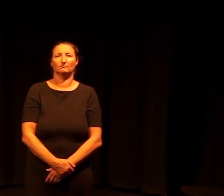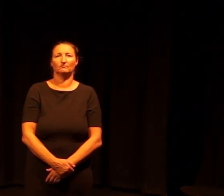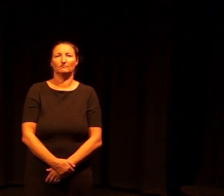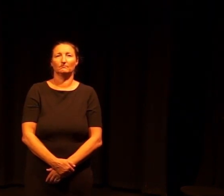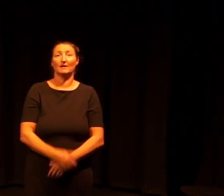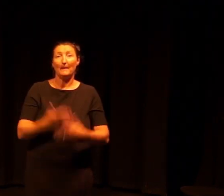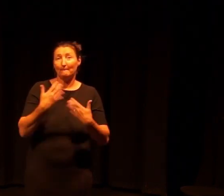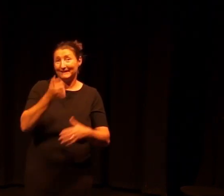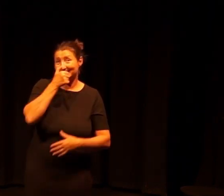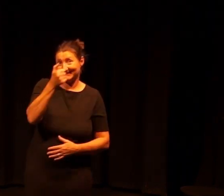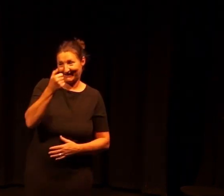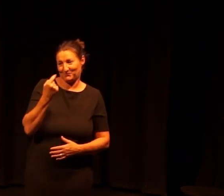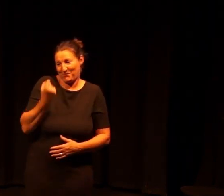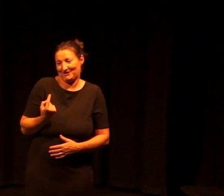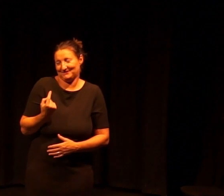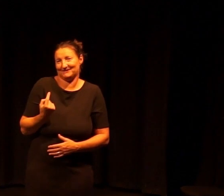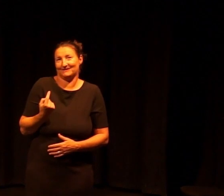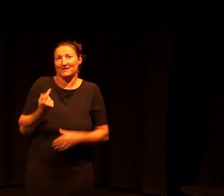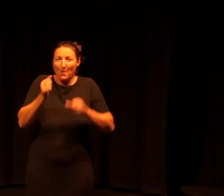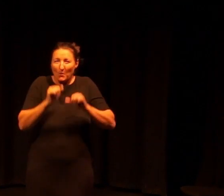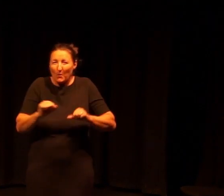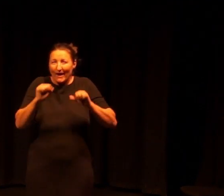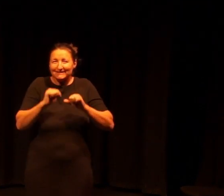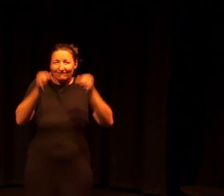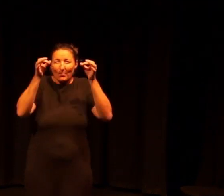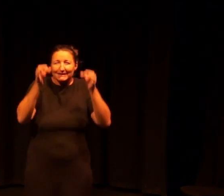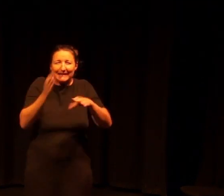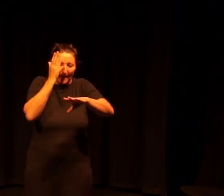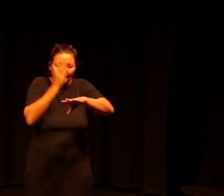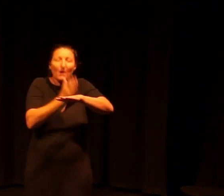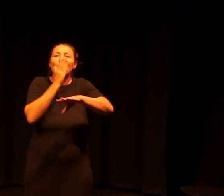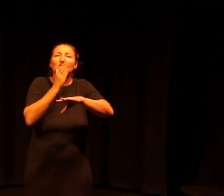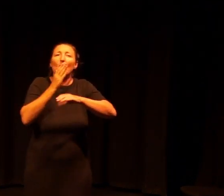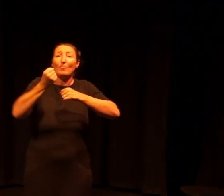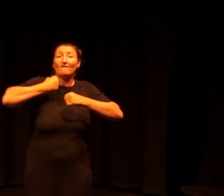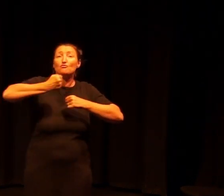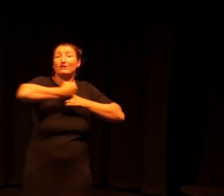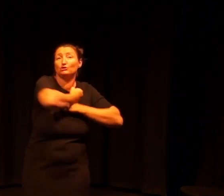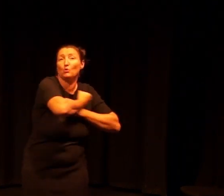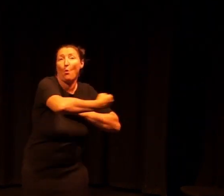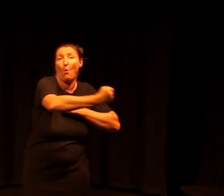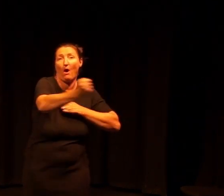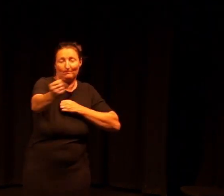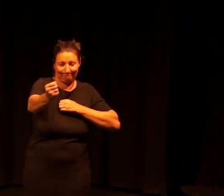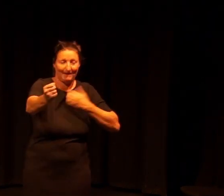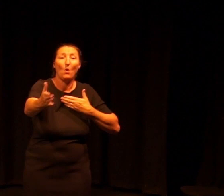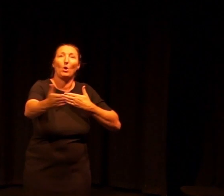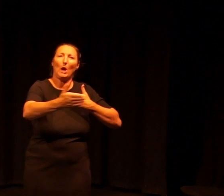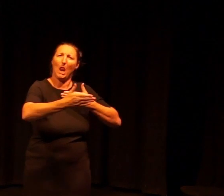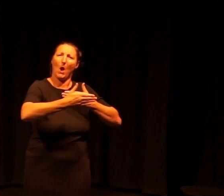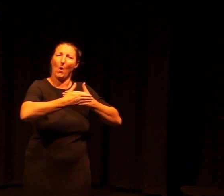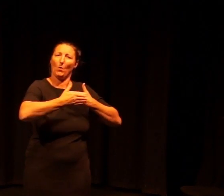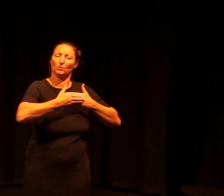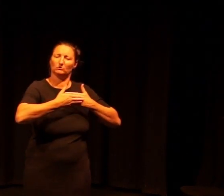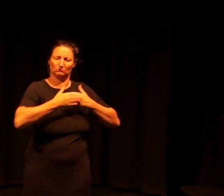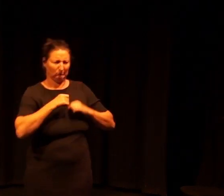We were 6 once, waiting for the precise moment when the refrigerator door closed, curious